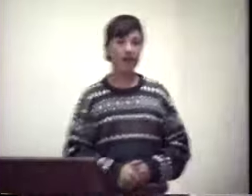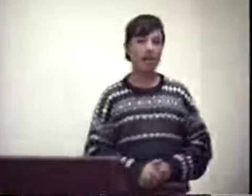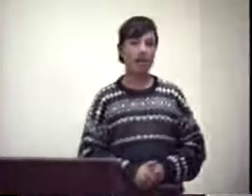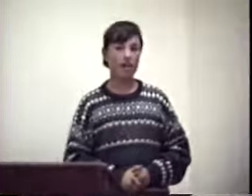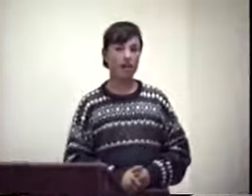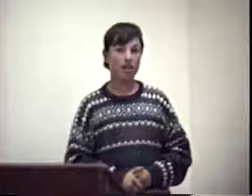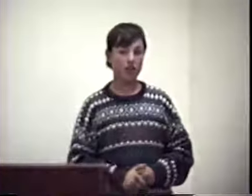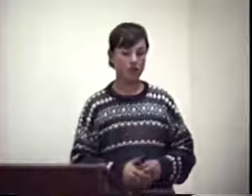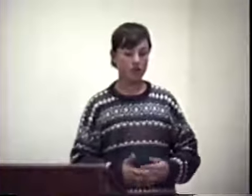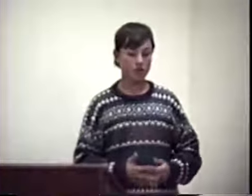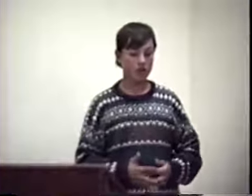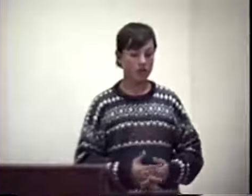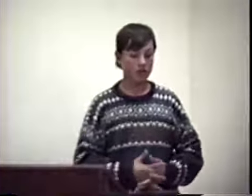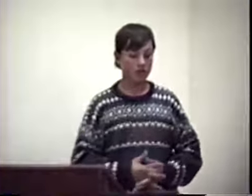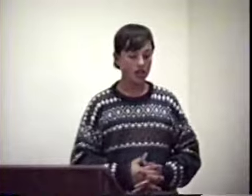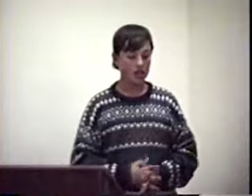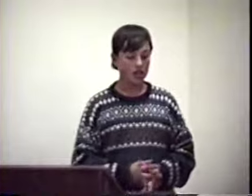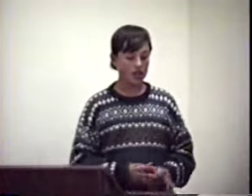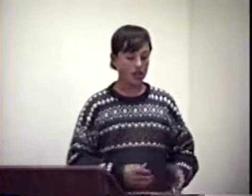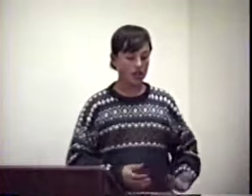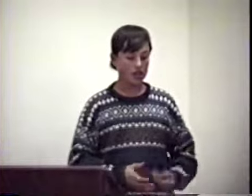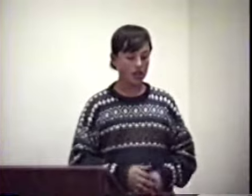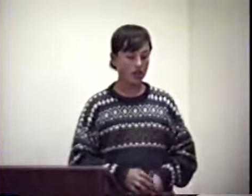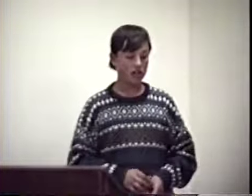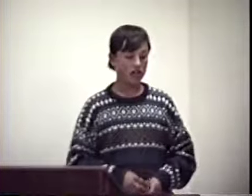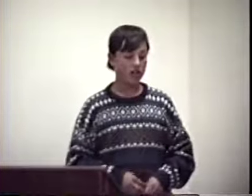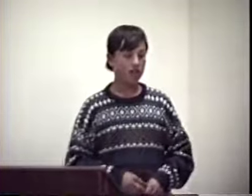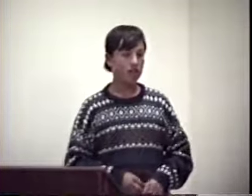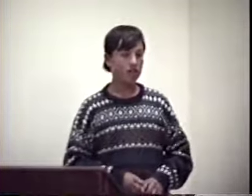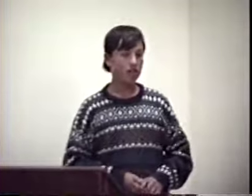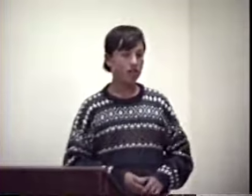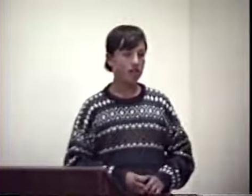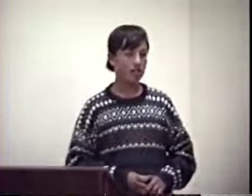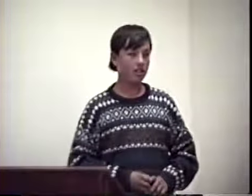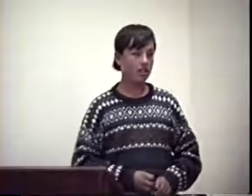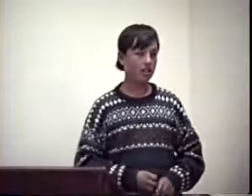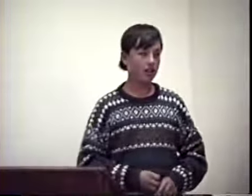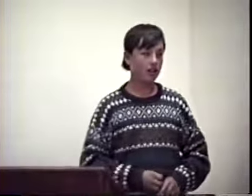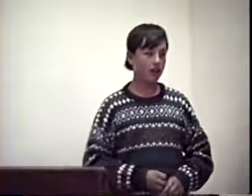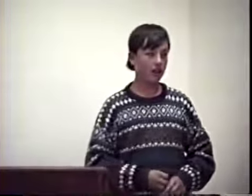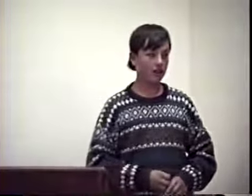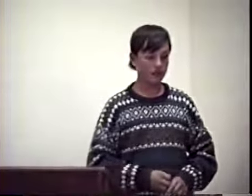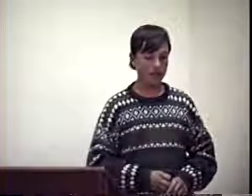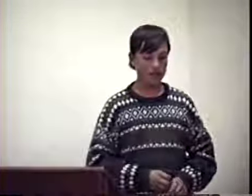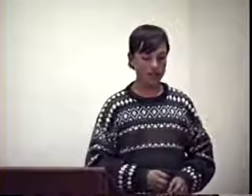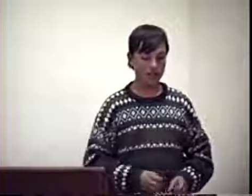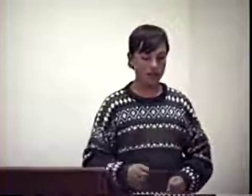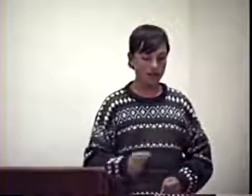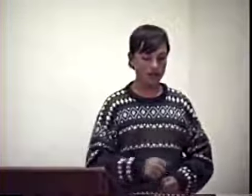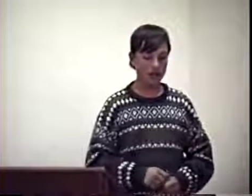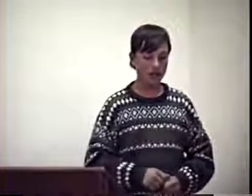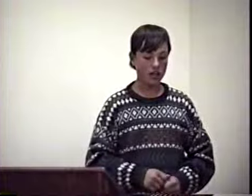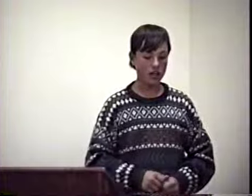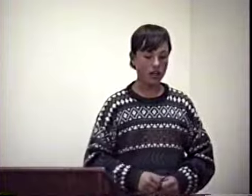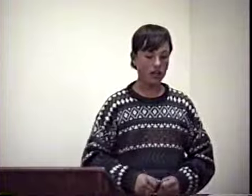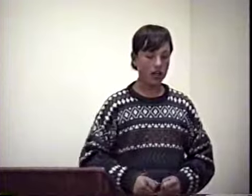it, I can go to school and I can show a lot of my friends it. And I've got a few friends now that I've showed it, and